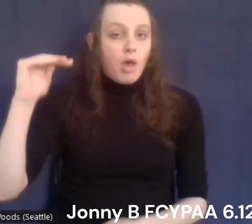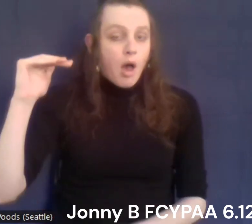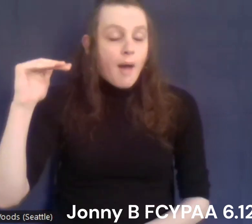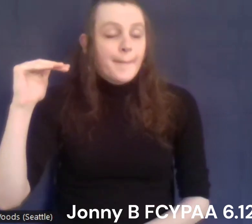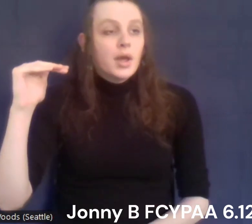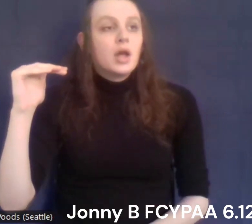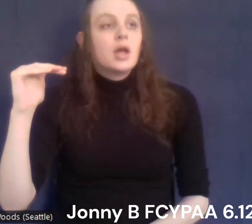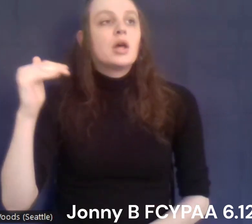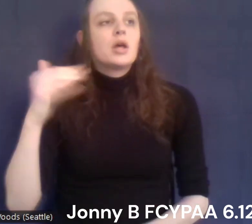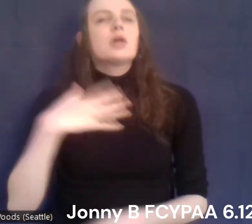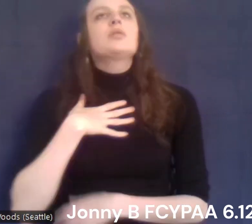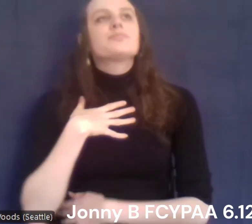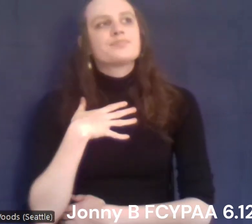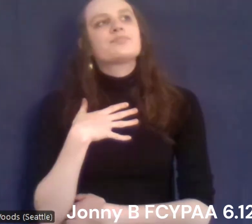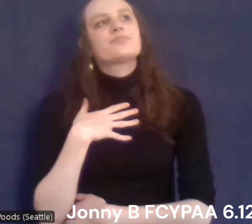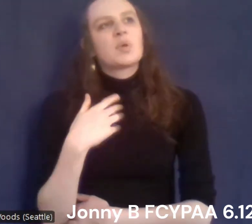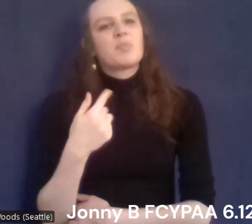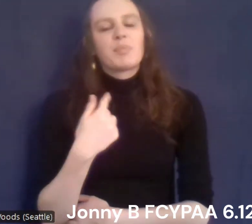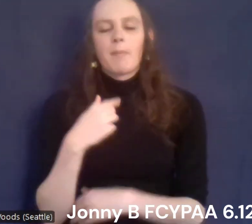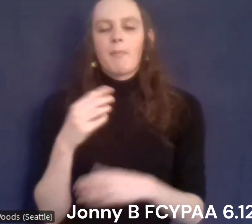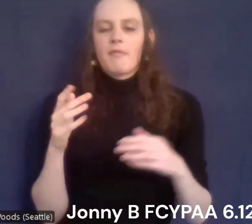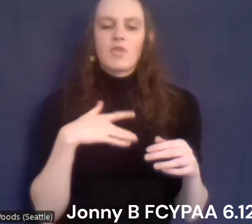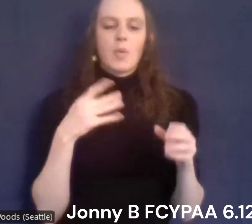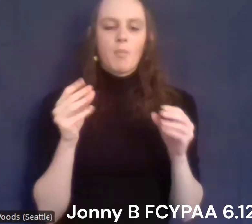this definitely introverted